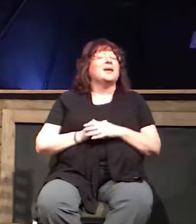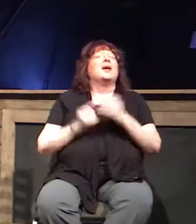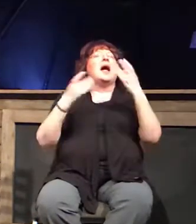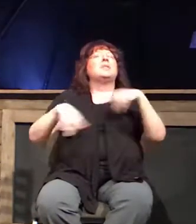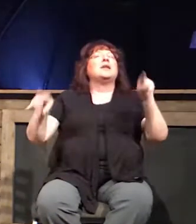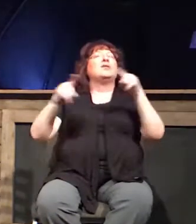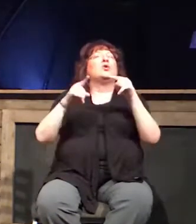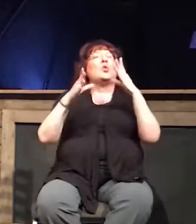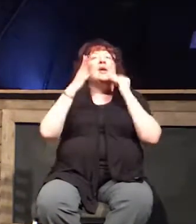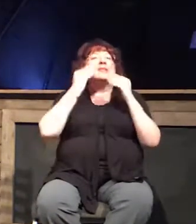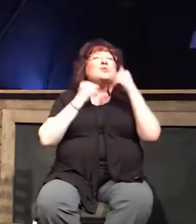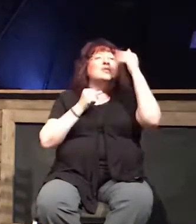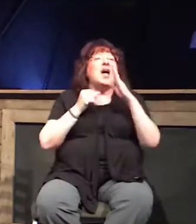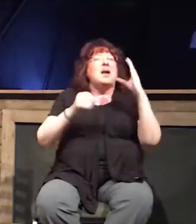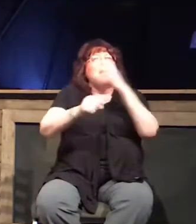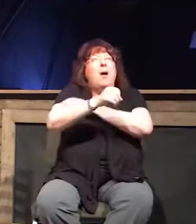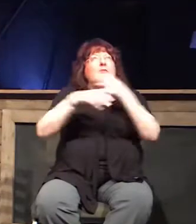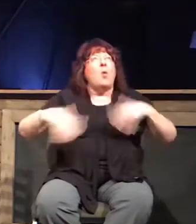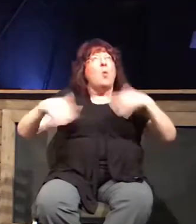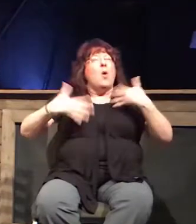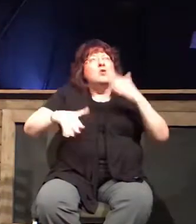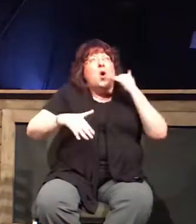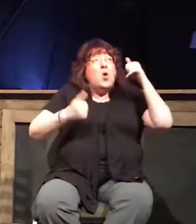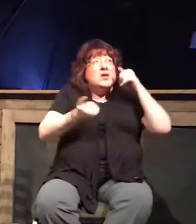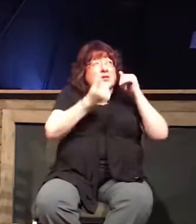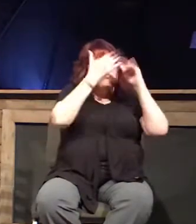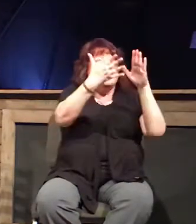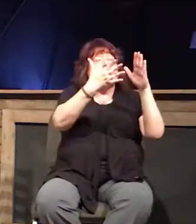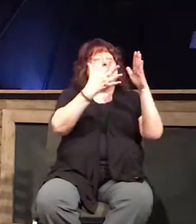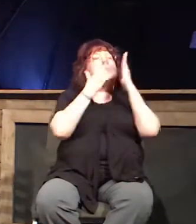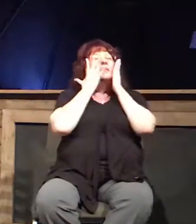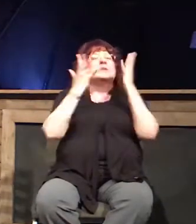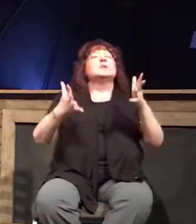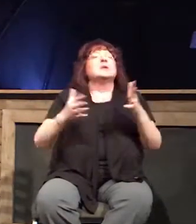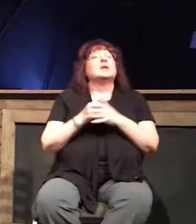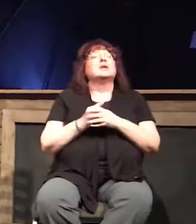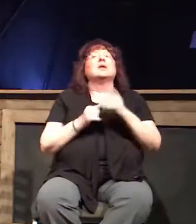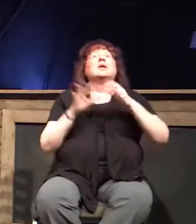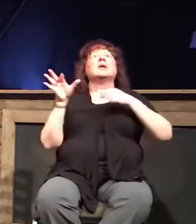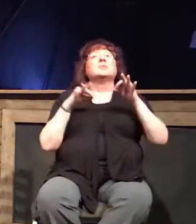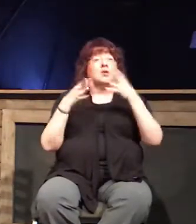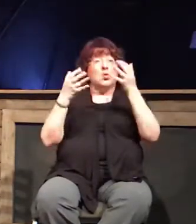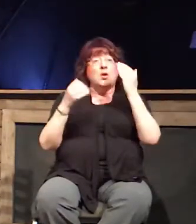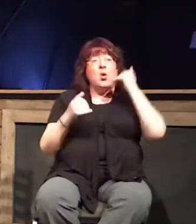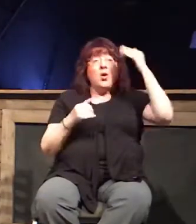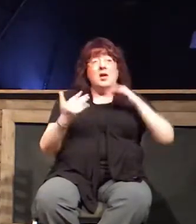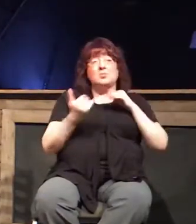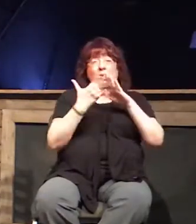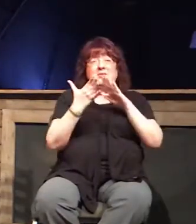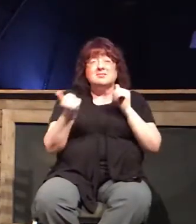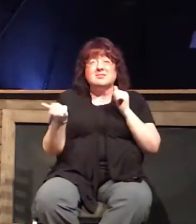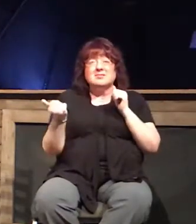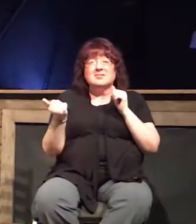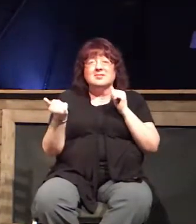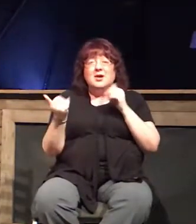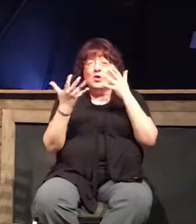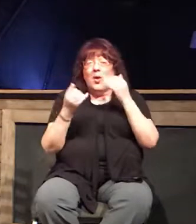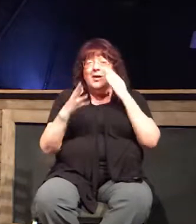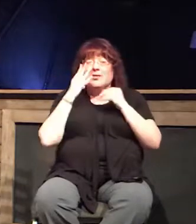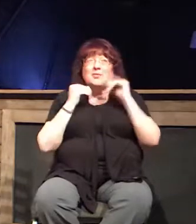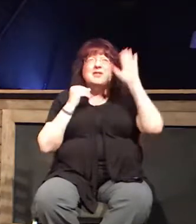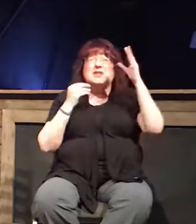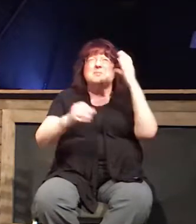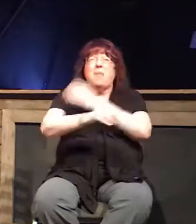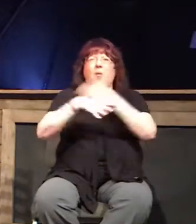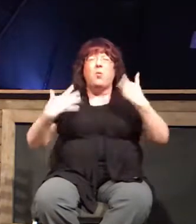How many of you, we want to experience God in powerful ways. We want to know his presence in powerful ways. Let me just say this. You want to know God's presence? You want to